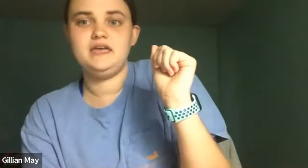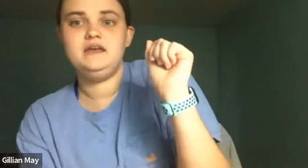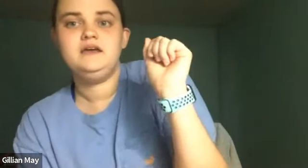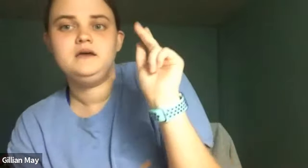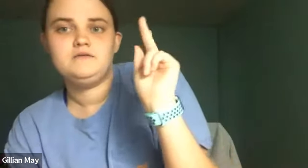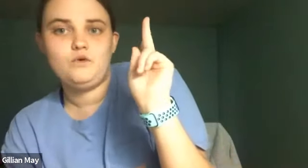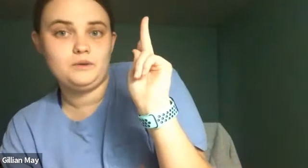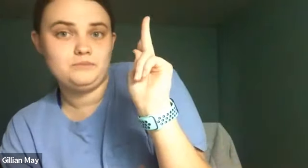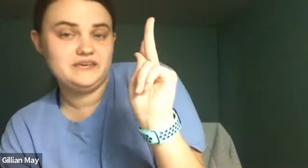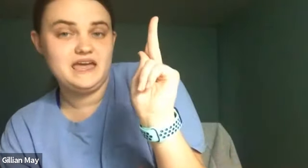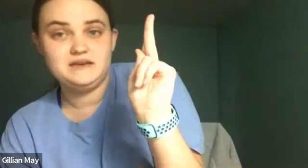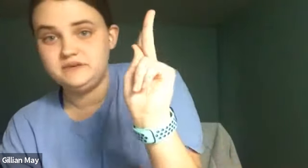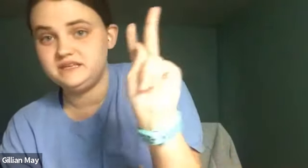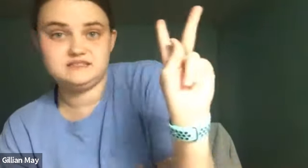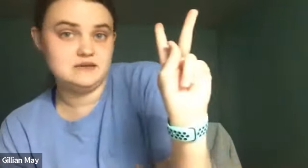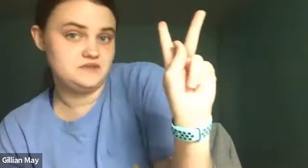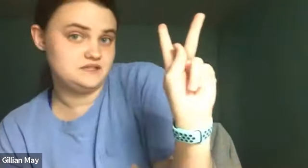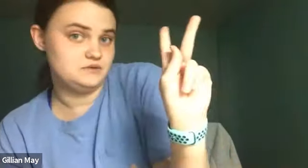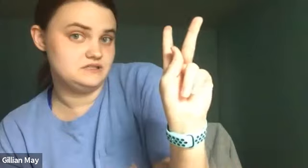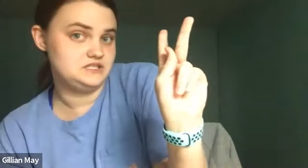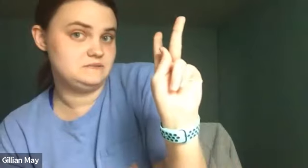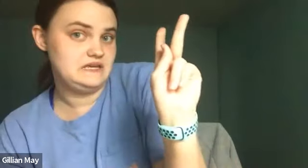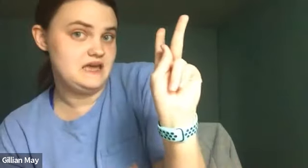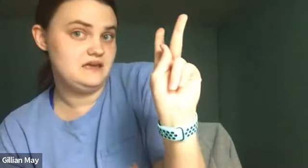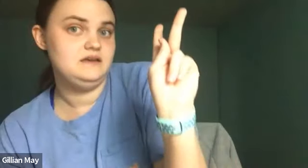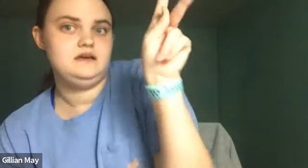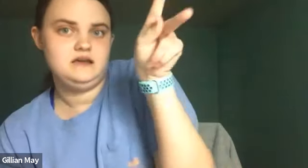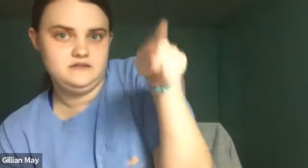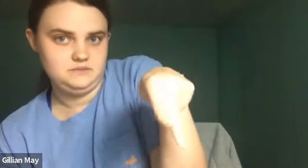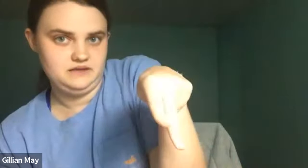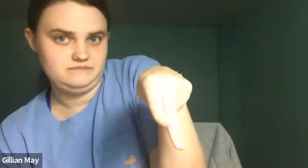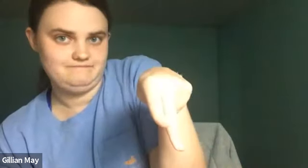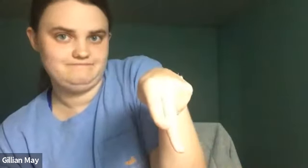then for K and P, it's the same thing. So it's just K and then a P.